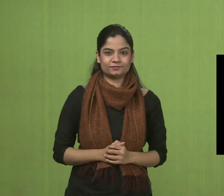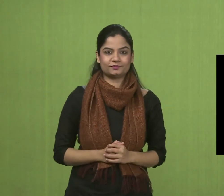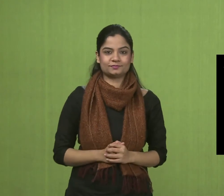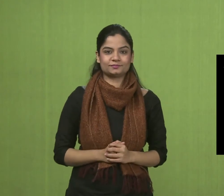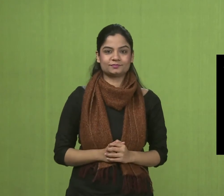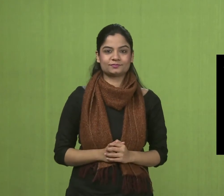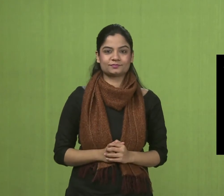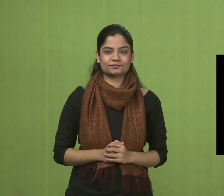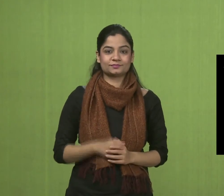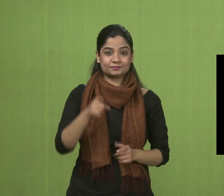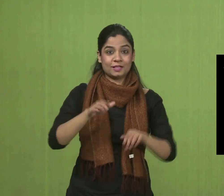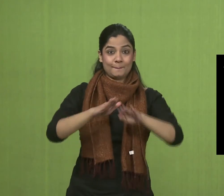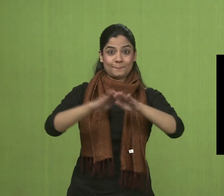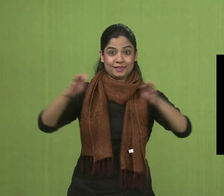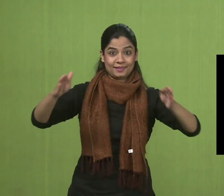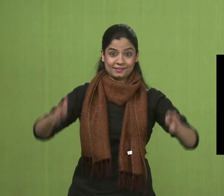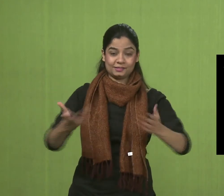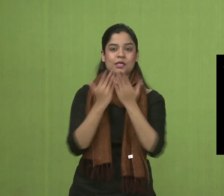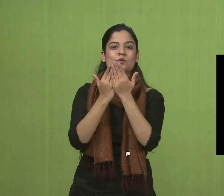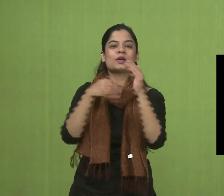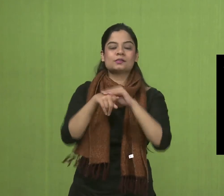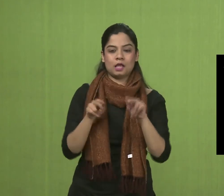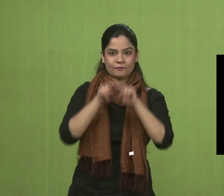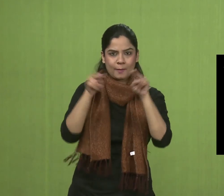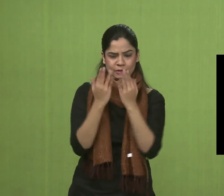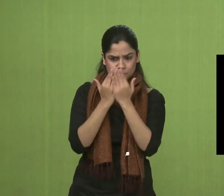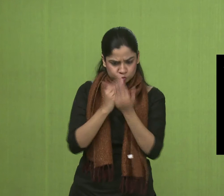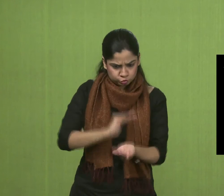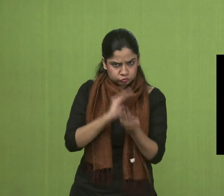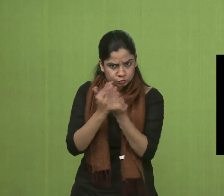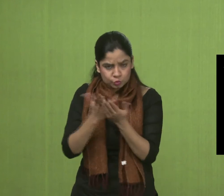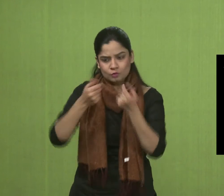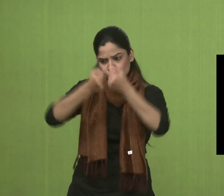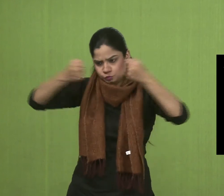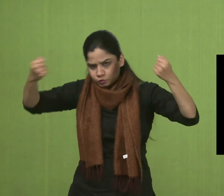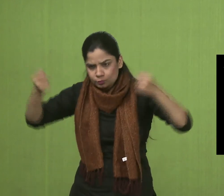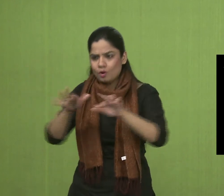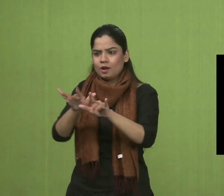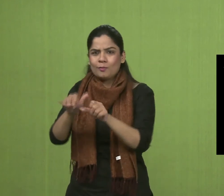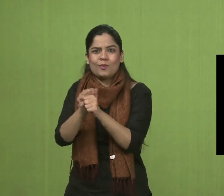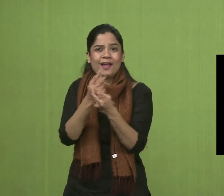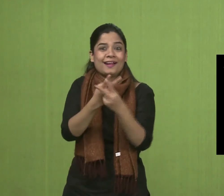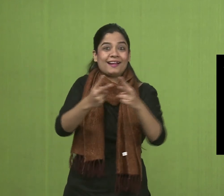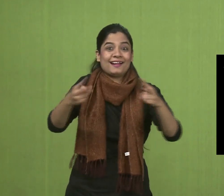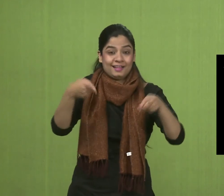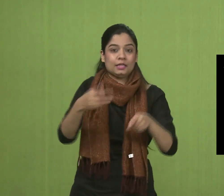Study area, be it for children or for adults, etc. It's important to have